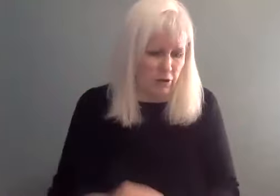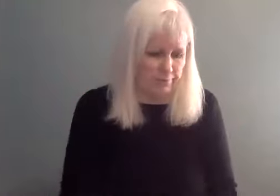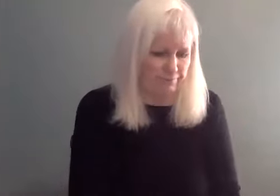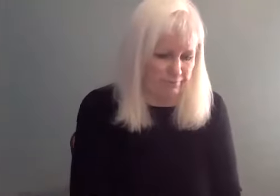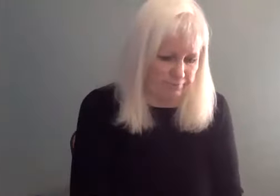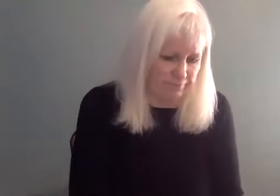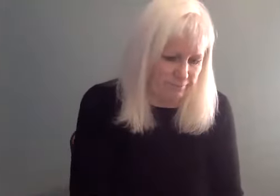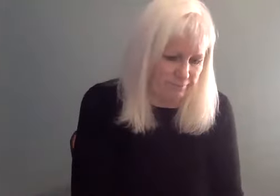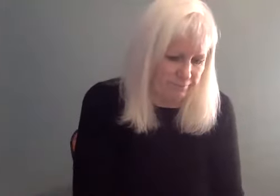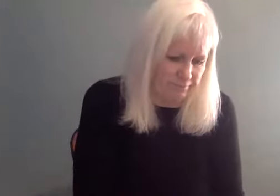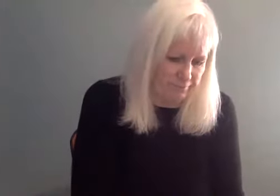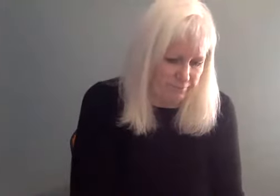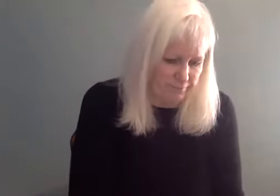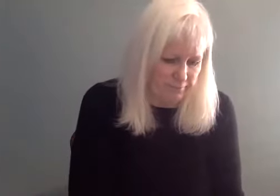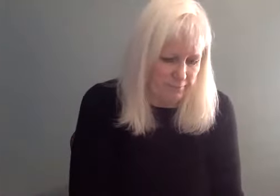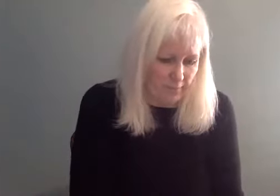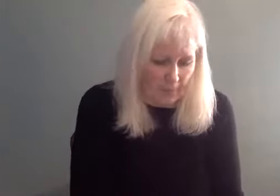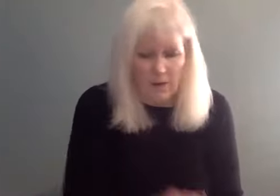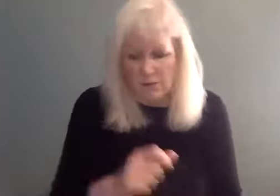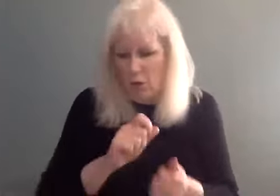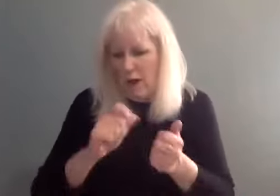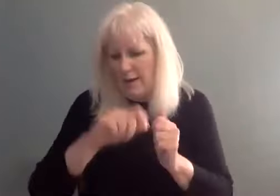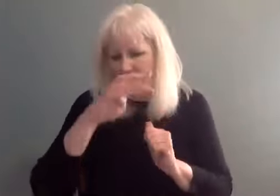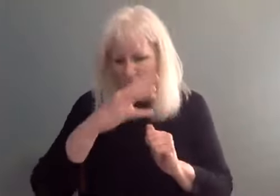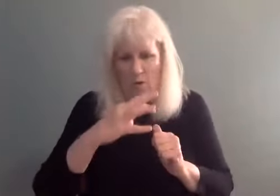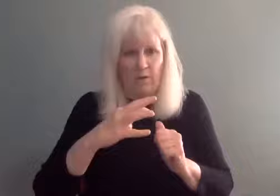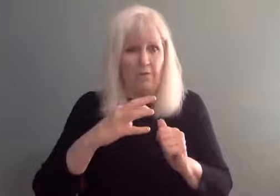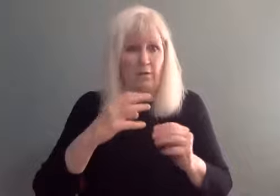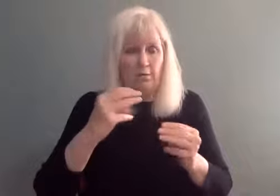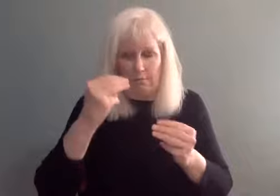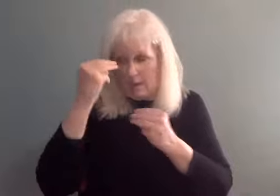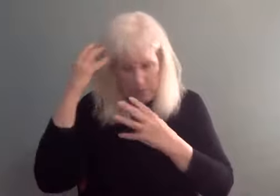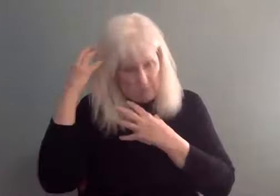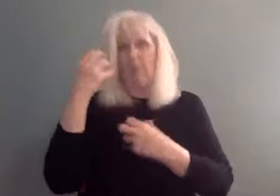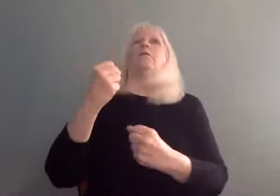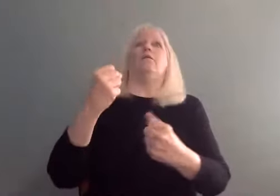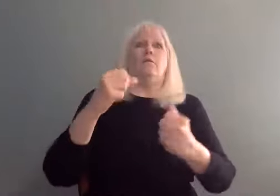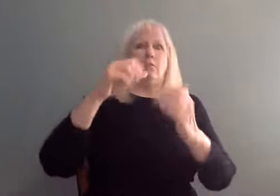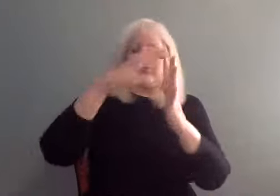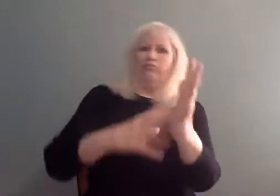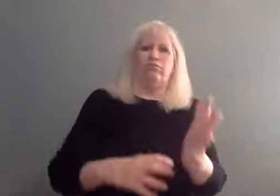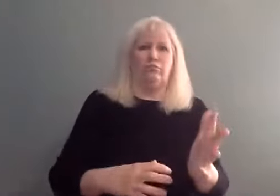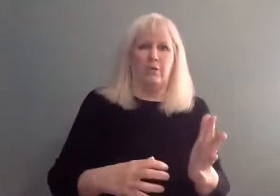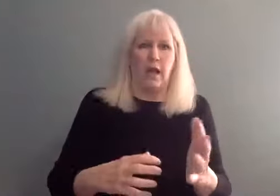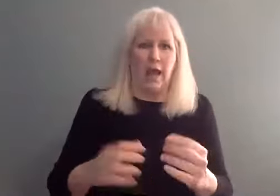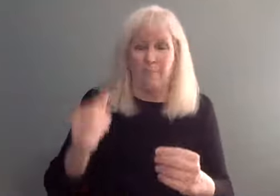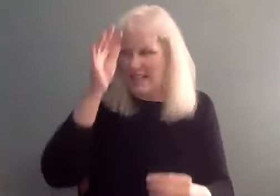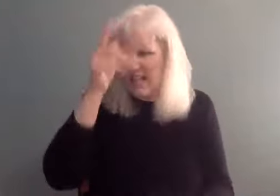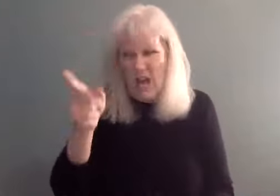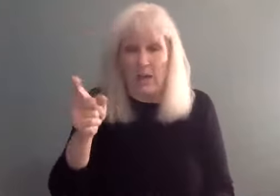but writing my fourth step and opening the floodgates, and then my dad, and my wrongs, what were my wrongs? I was the middle girl child.